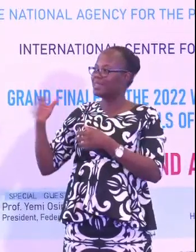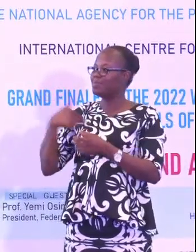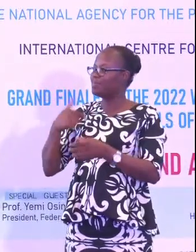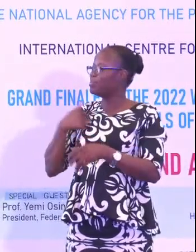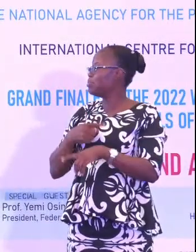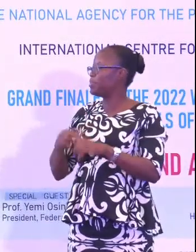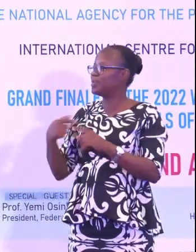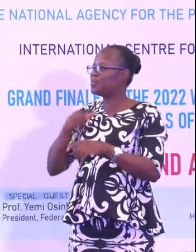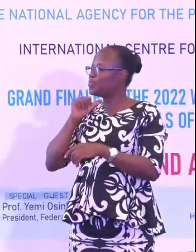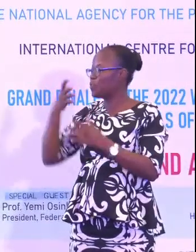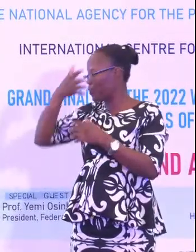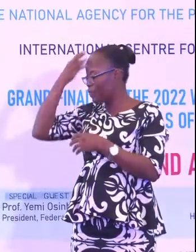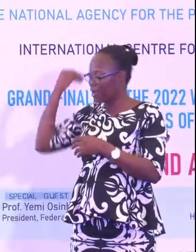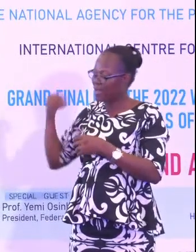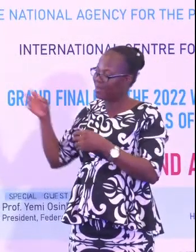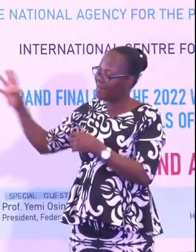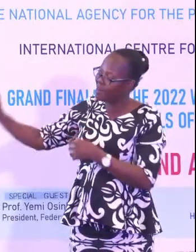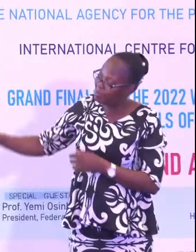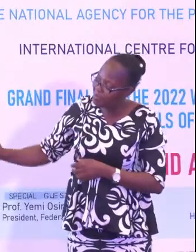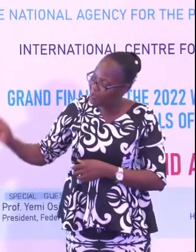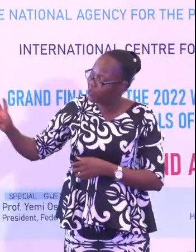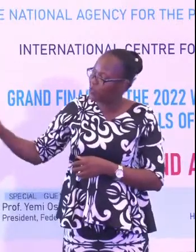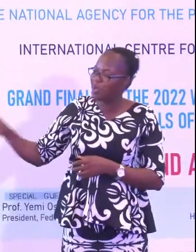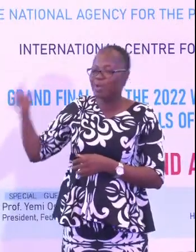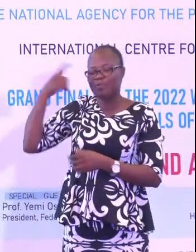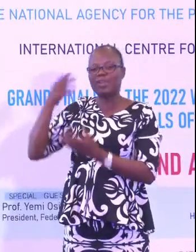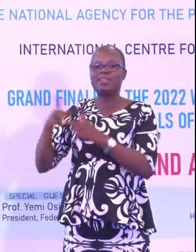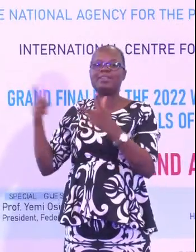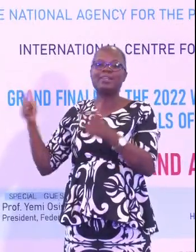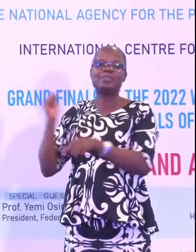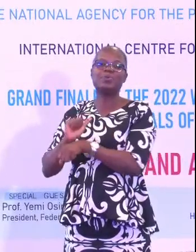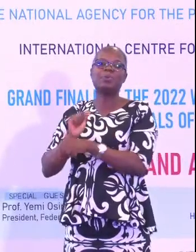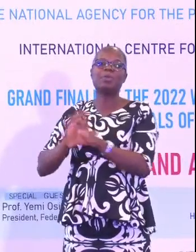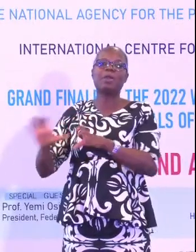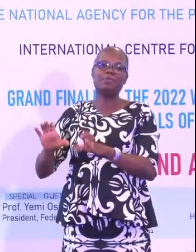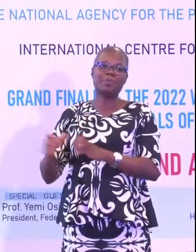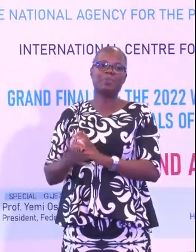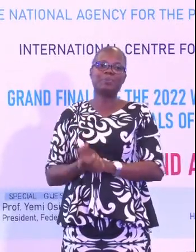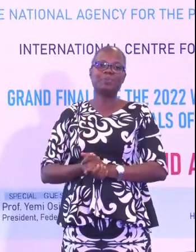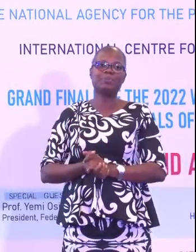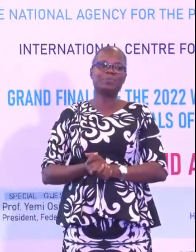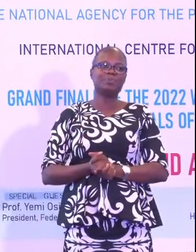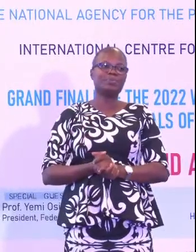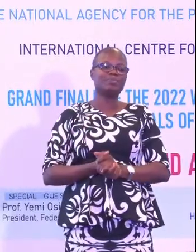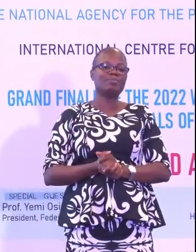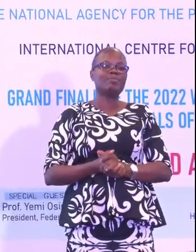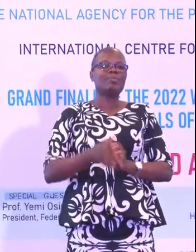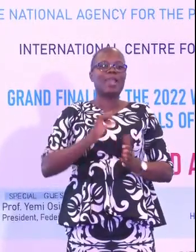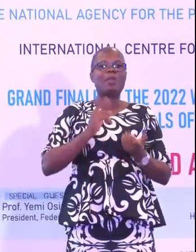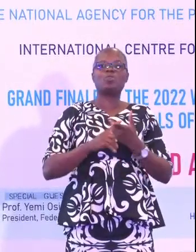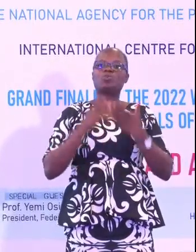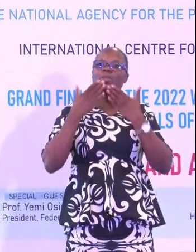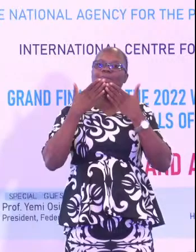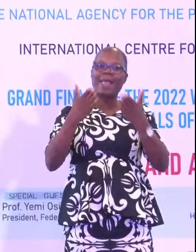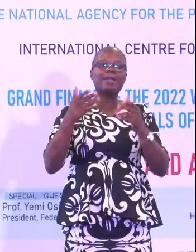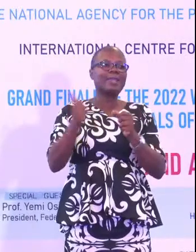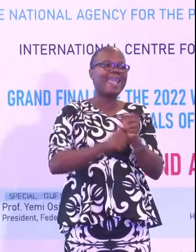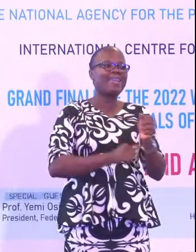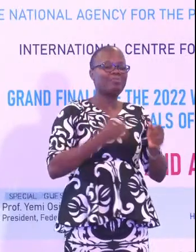Ben 200 for the great job he has done. I want to thank